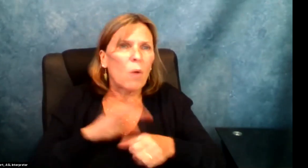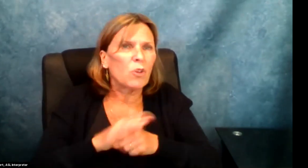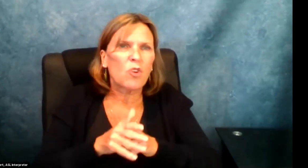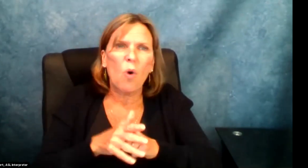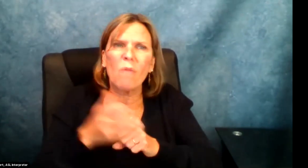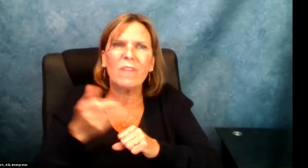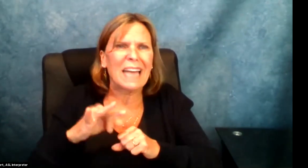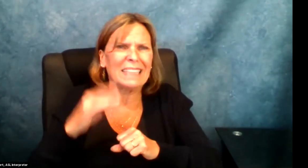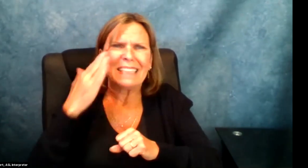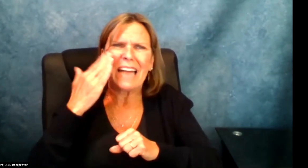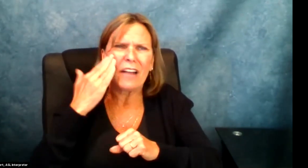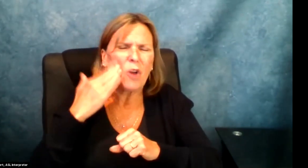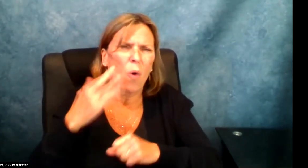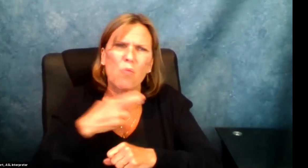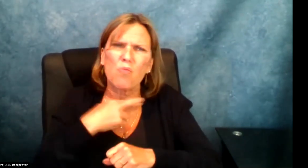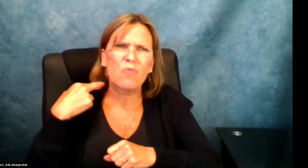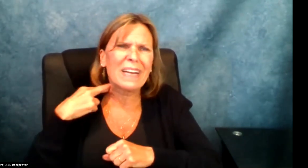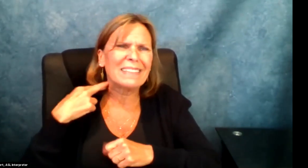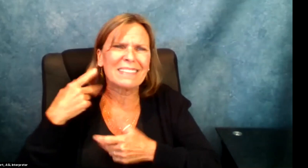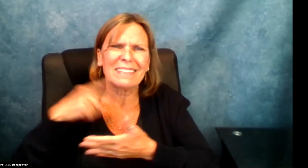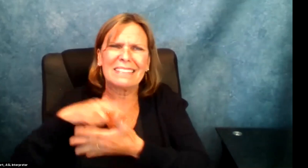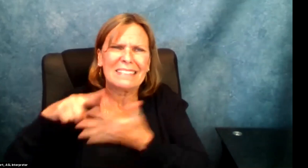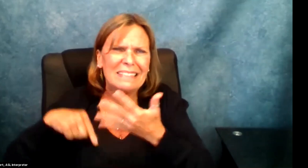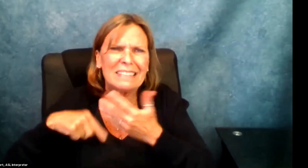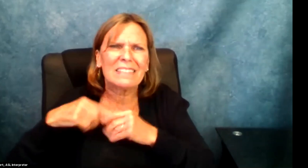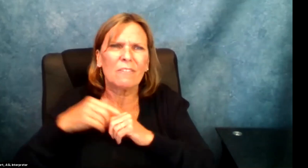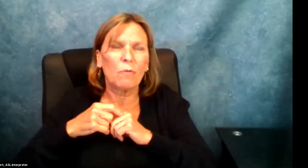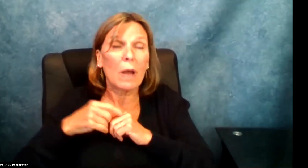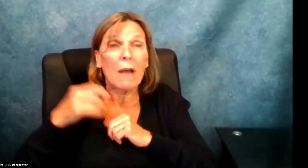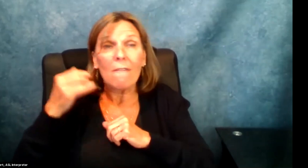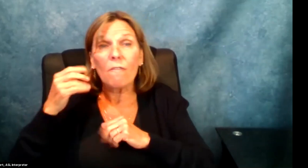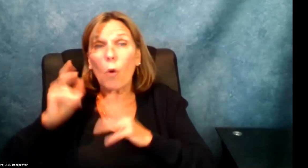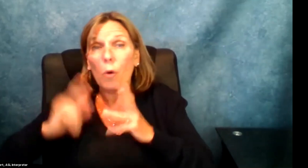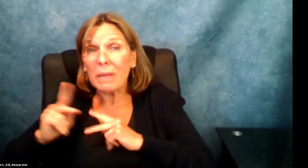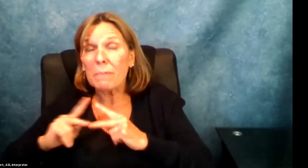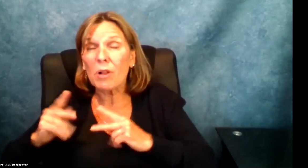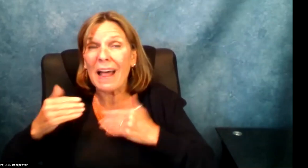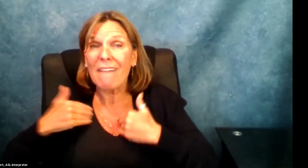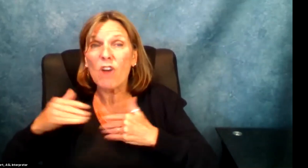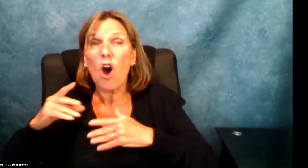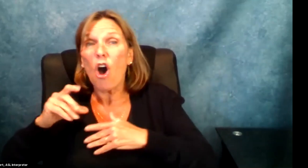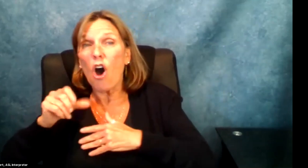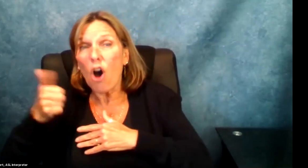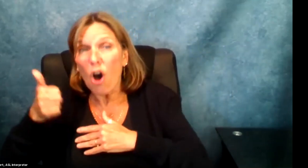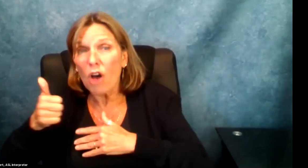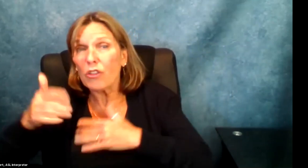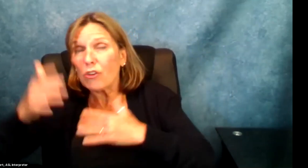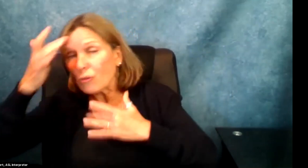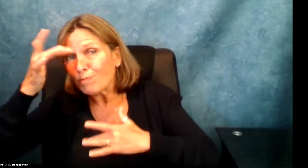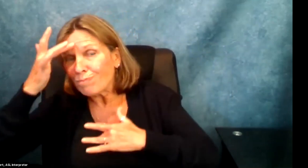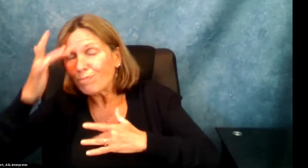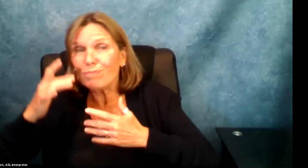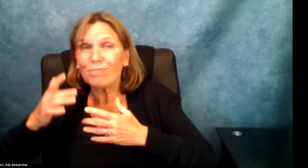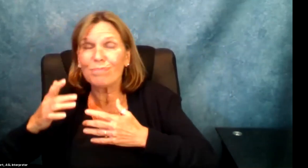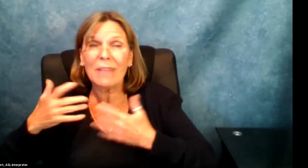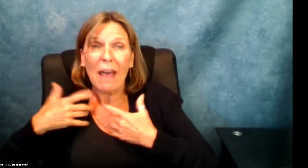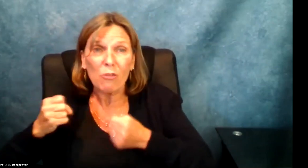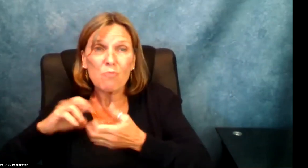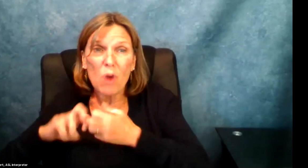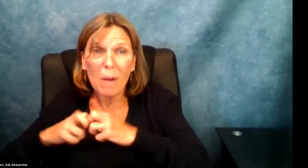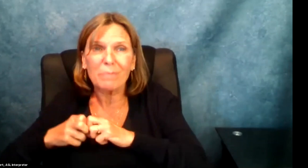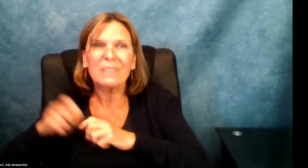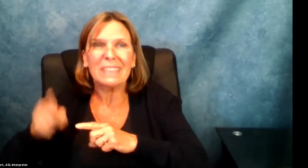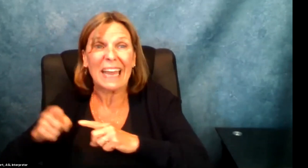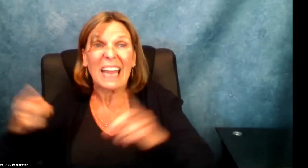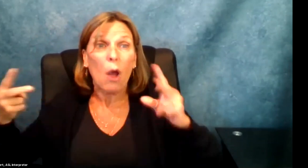risk factors with certain underlying health conditions where somebody can get more sick. But then there are